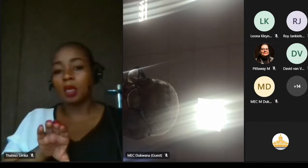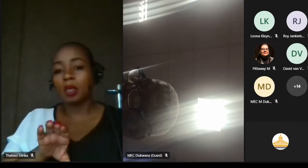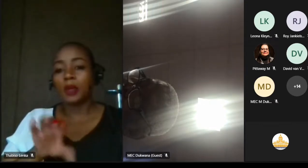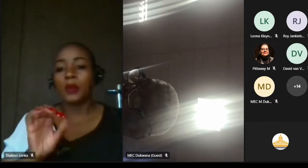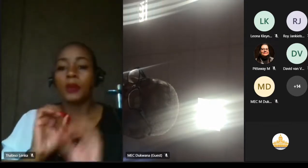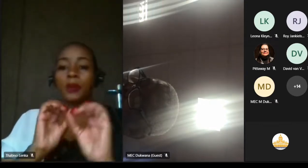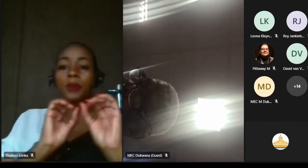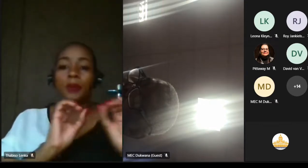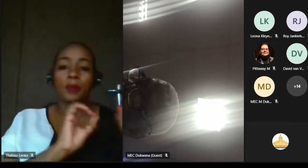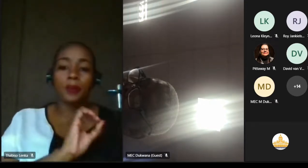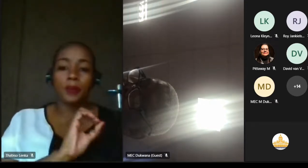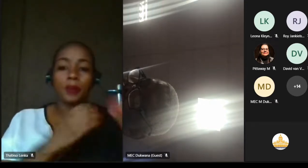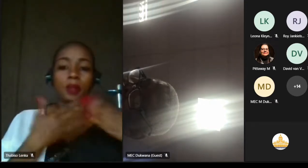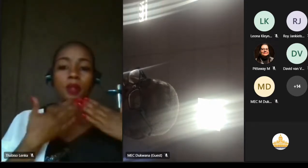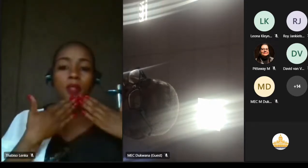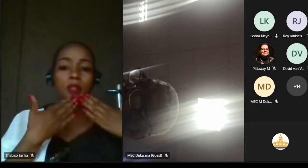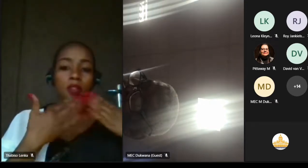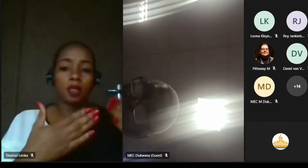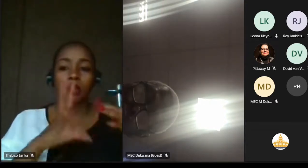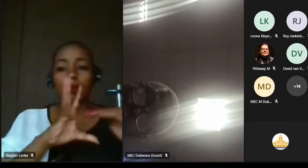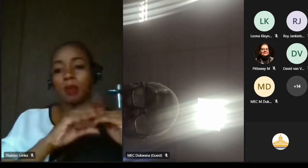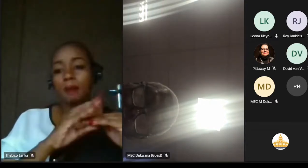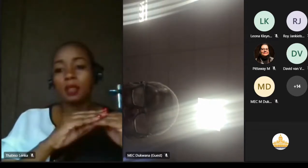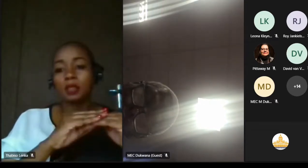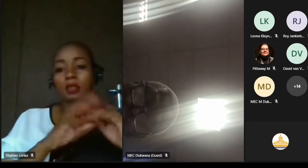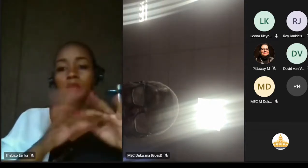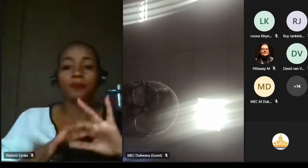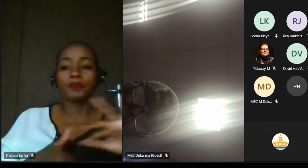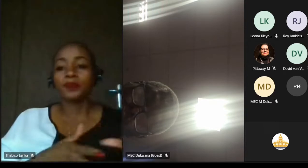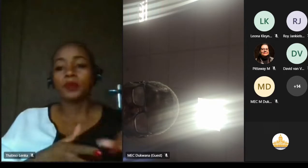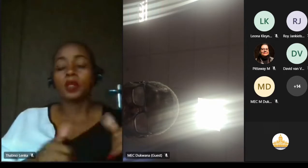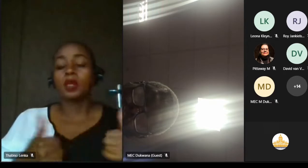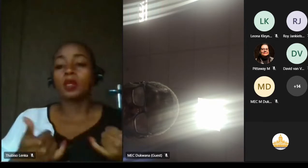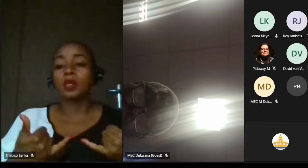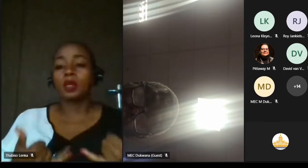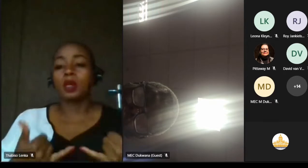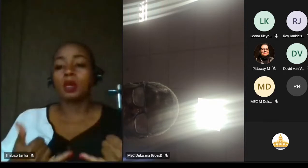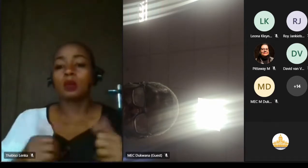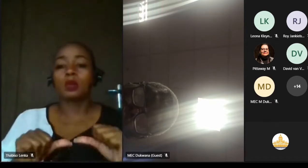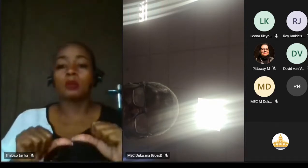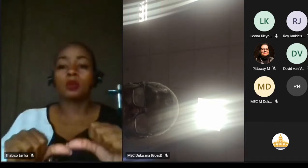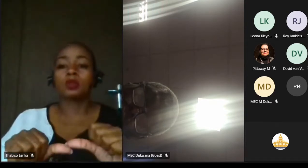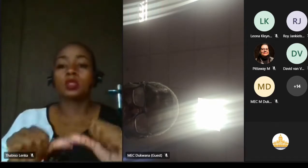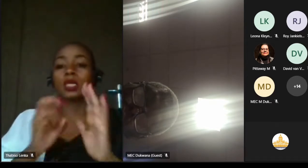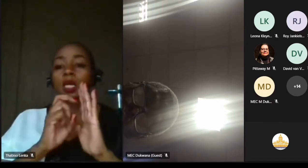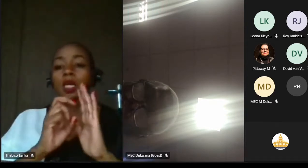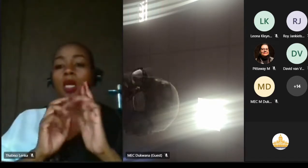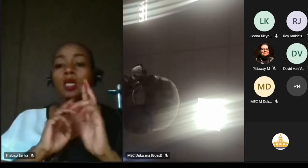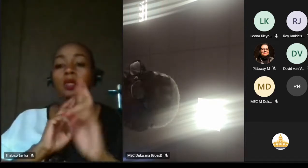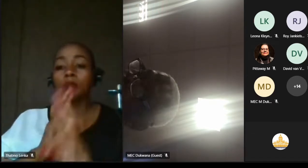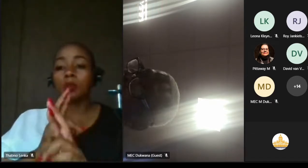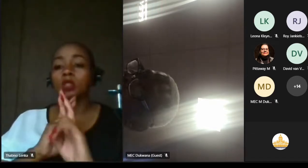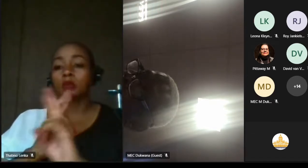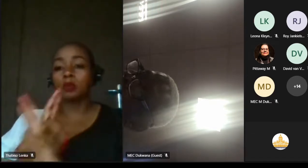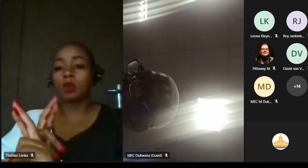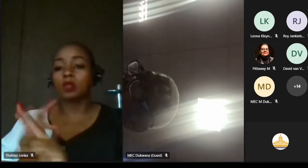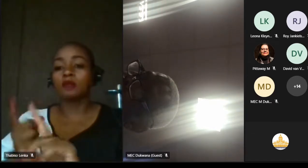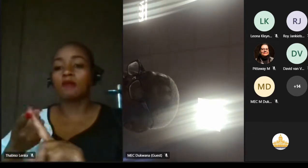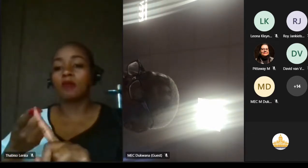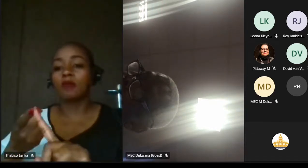None. Thank you, Honourable Members. We now proceed to reports by portfolio